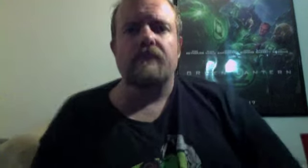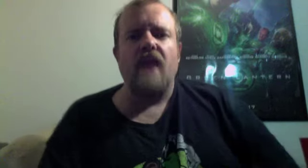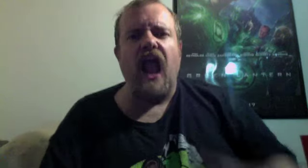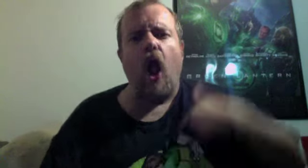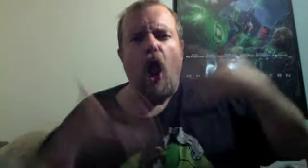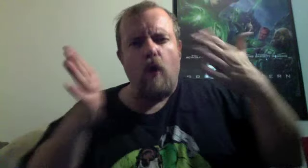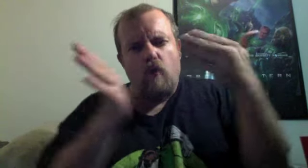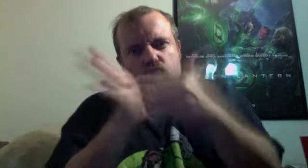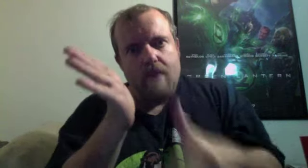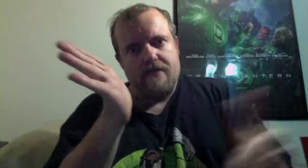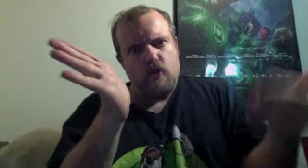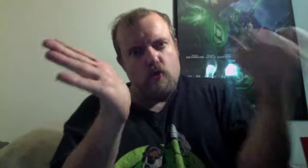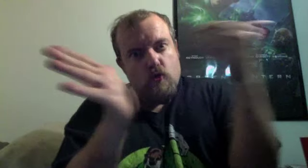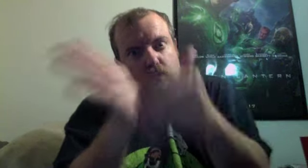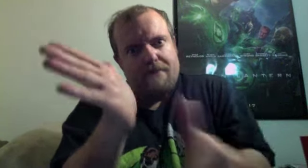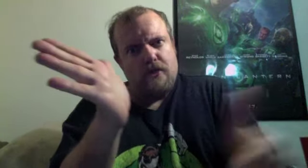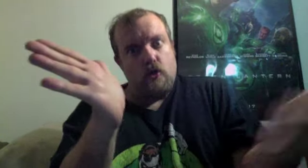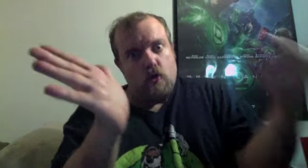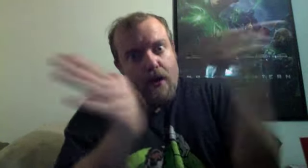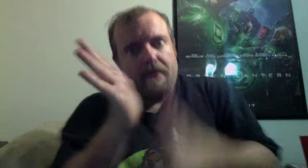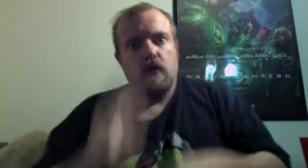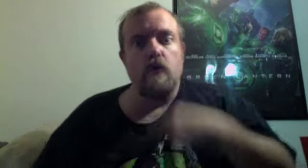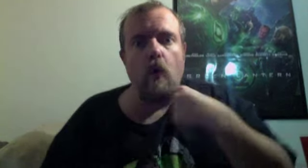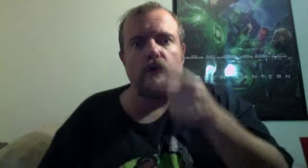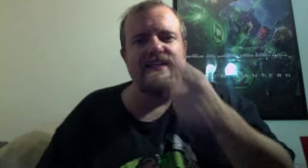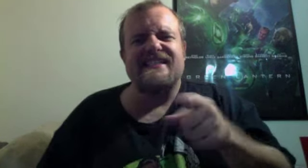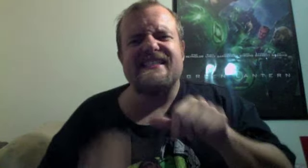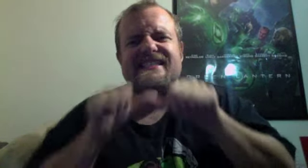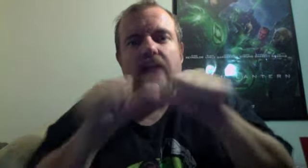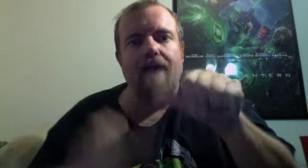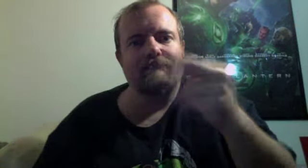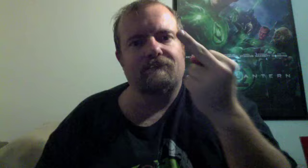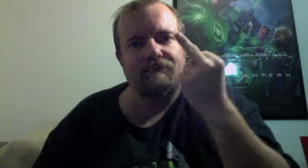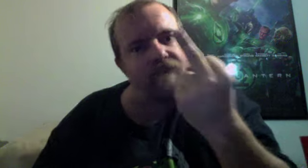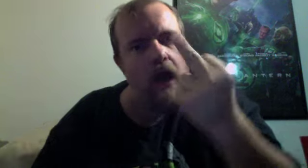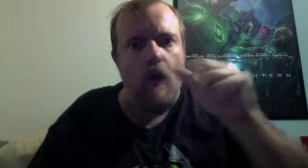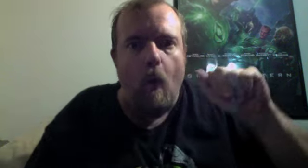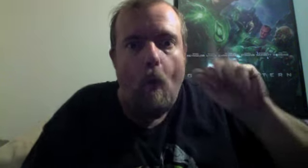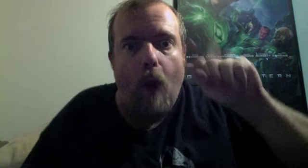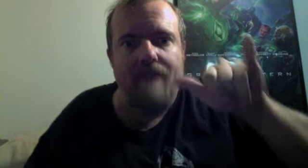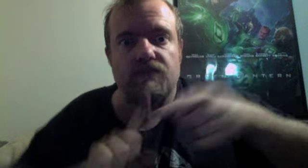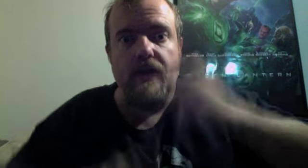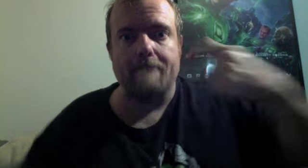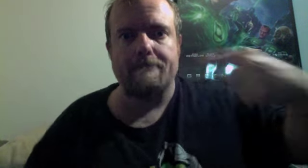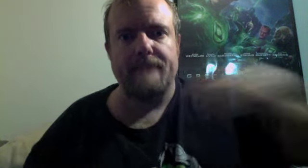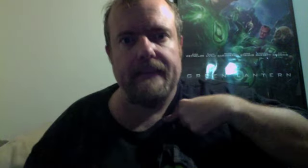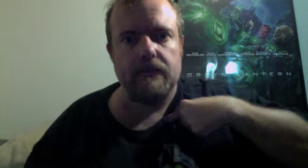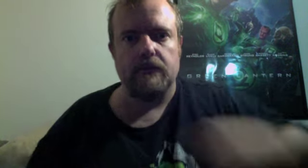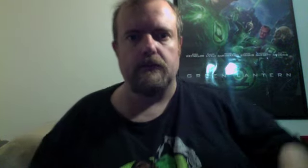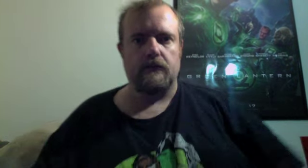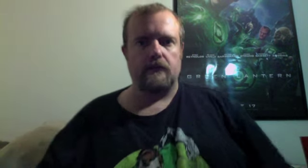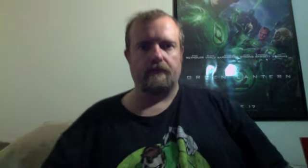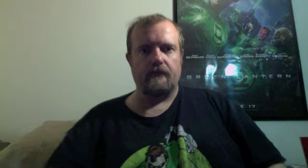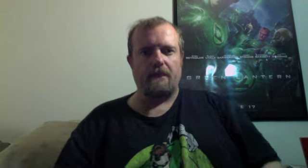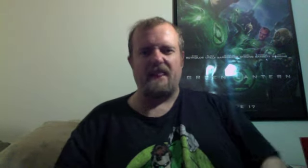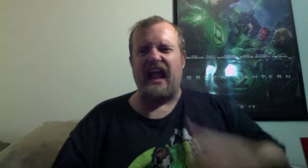my grandson. When I use pencil, the paper, I can't put it together. It's like a giant puzzle. Now that I use